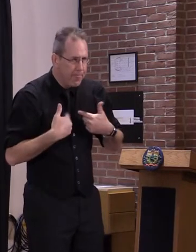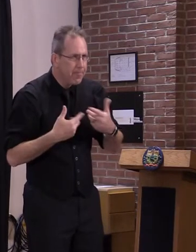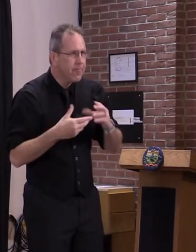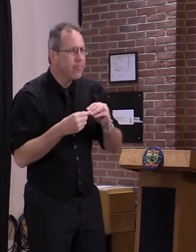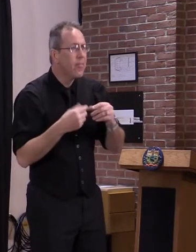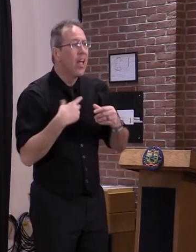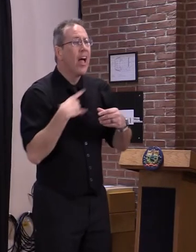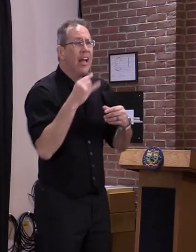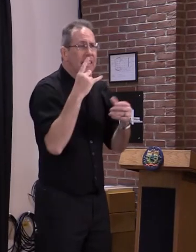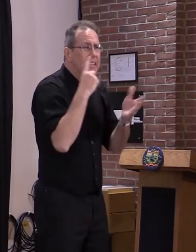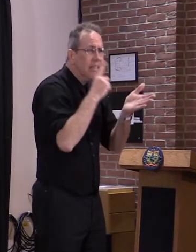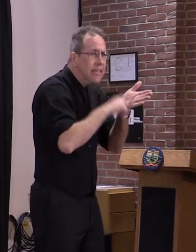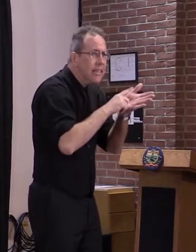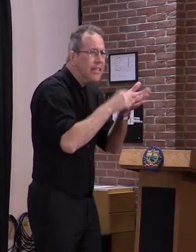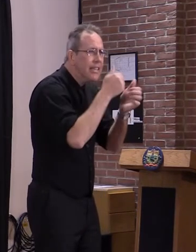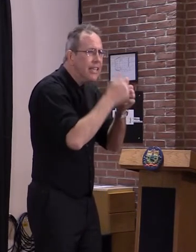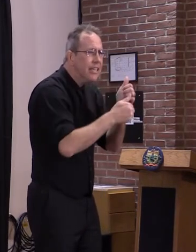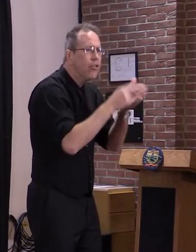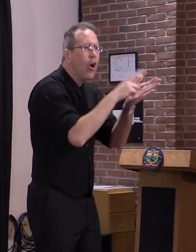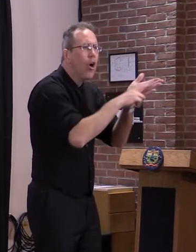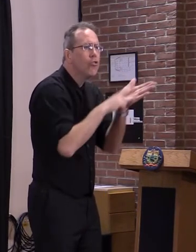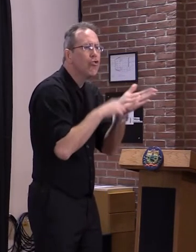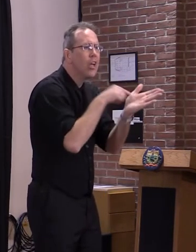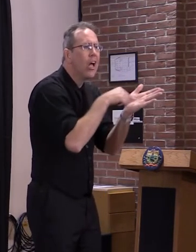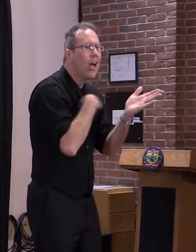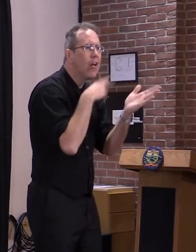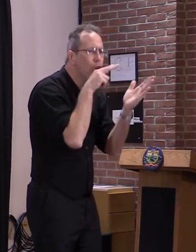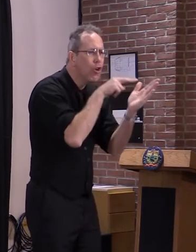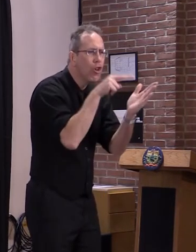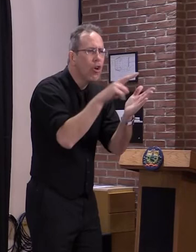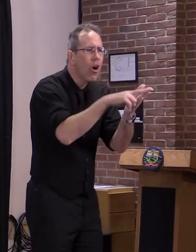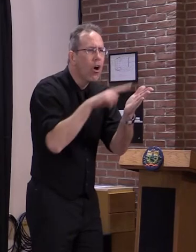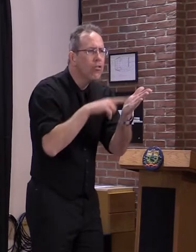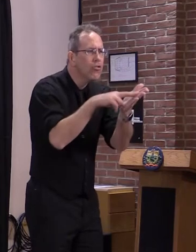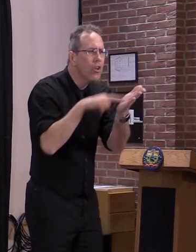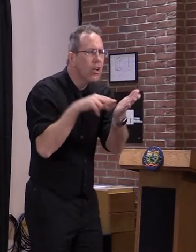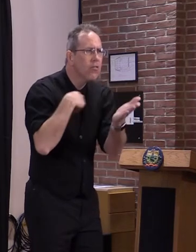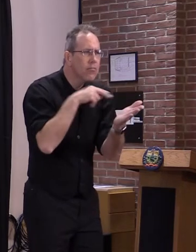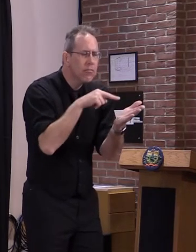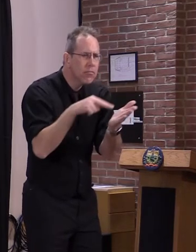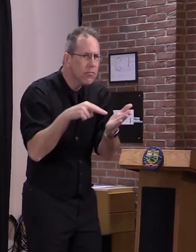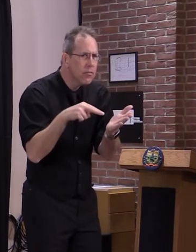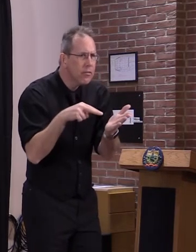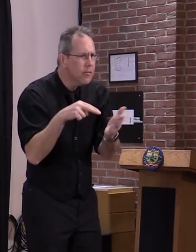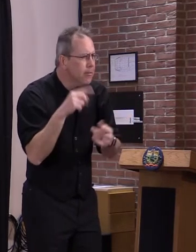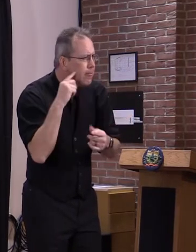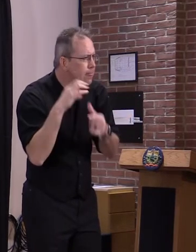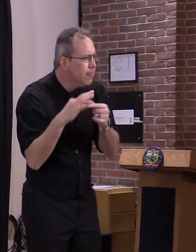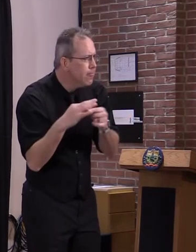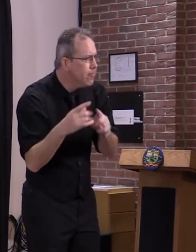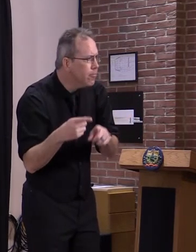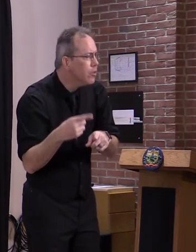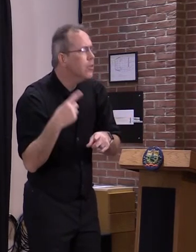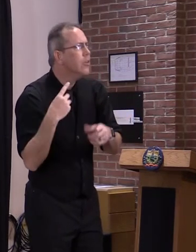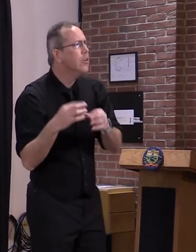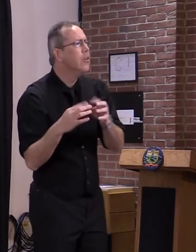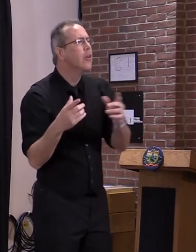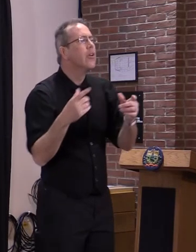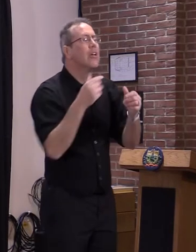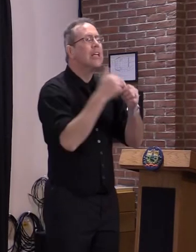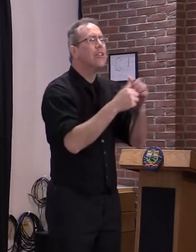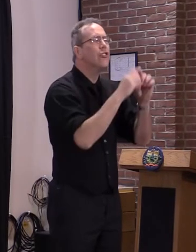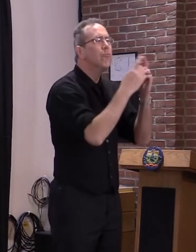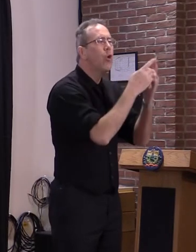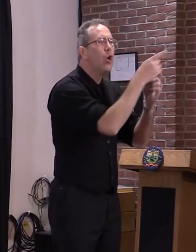The Office of Purchasing is looking into their contracts and reaching out to contractors